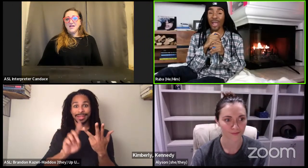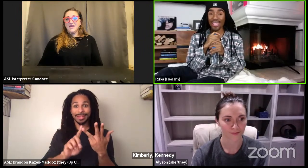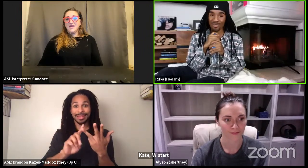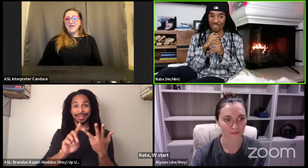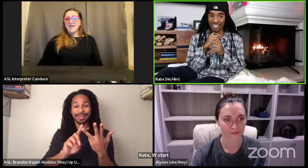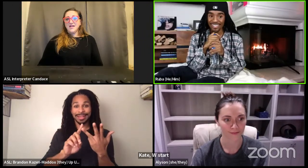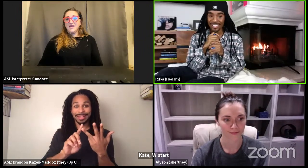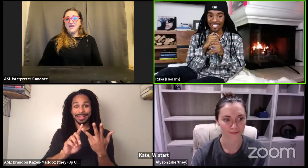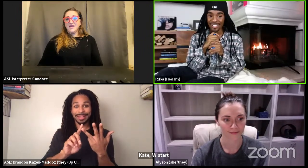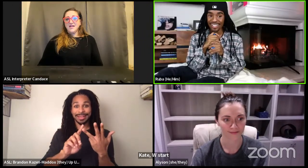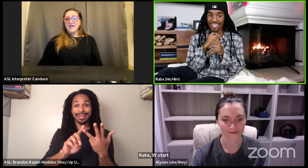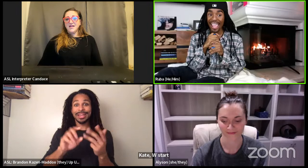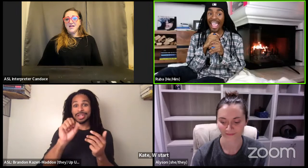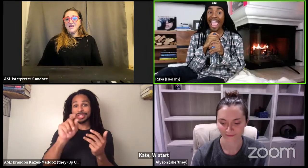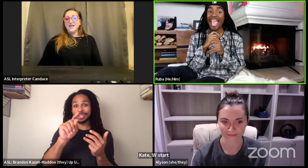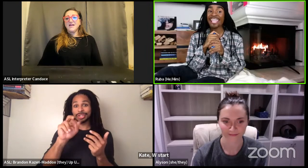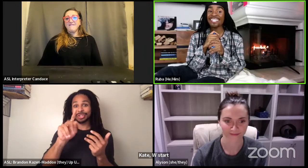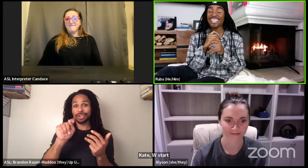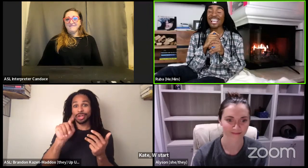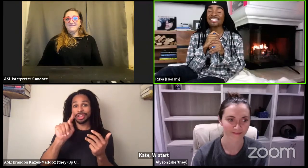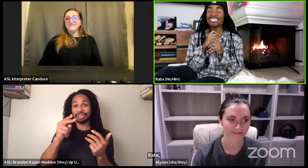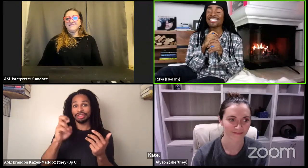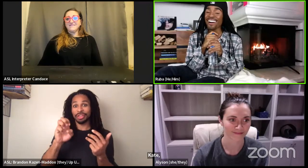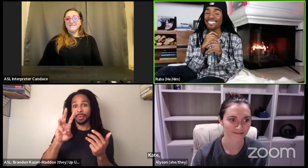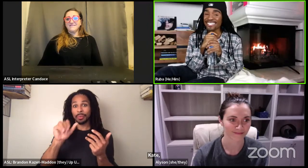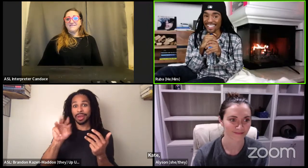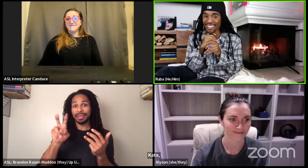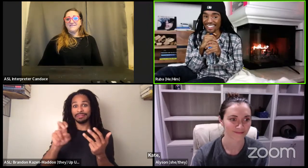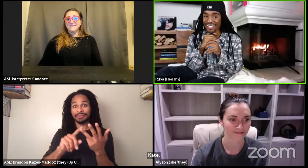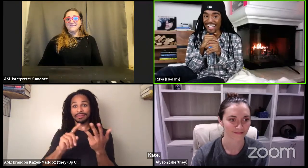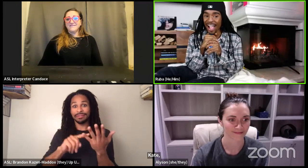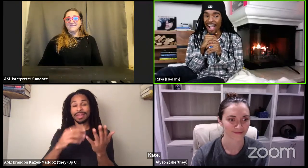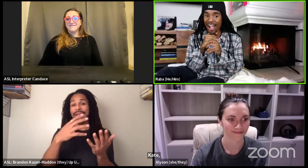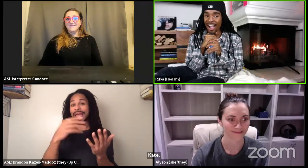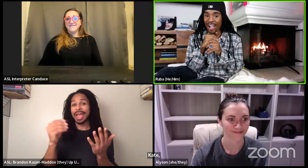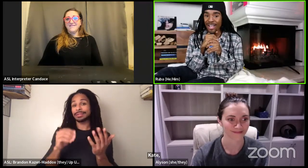Start the Wave, and Stasia.